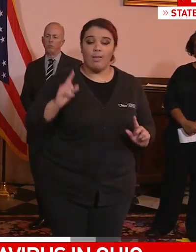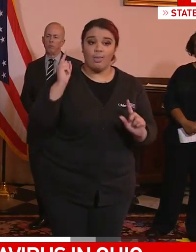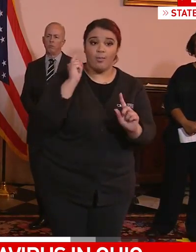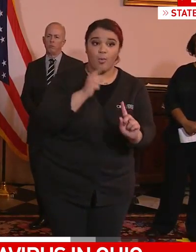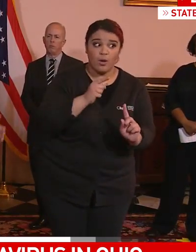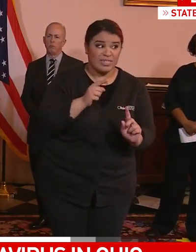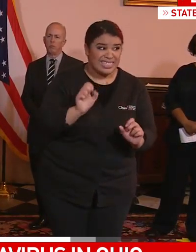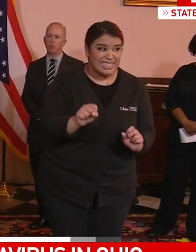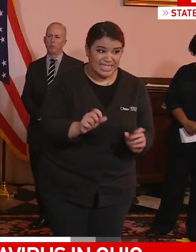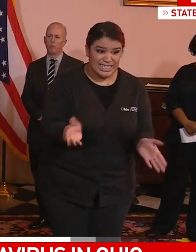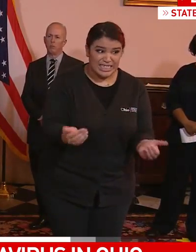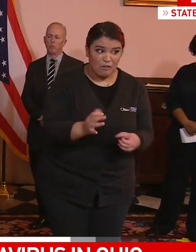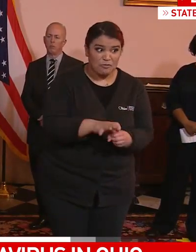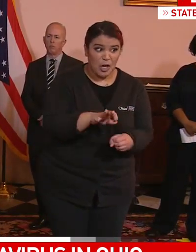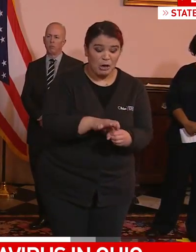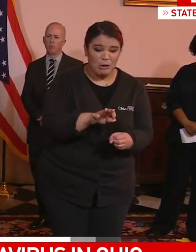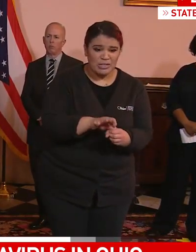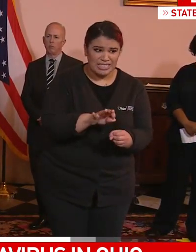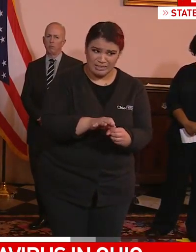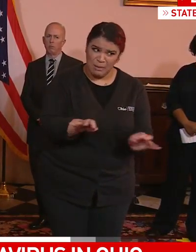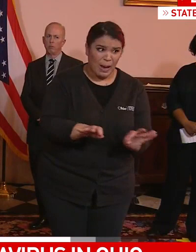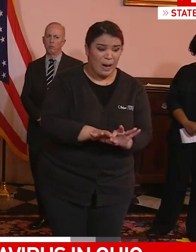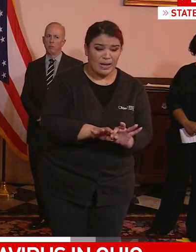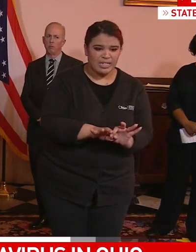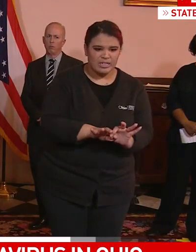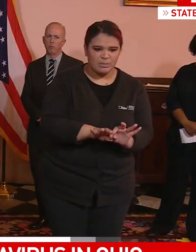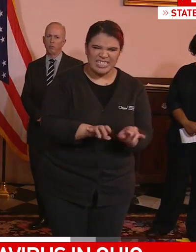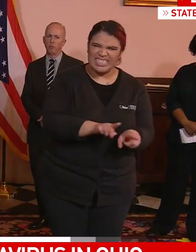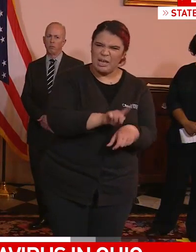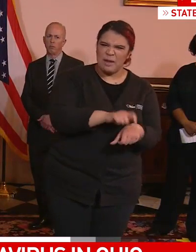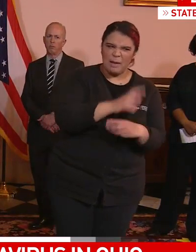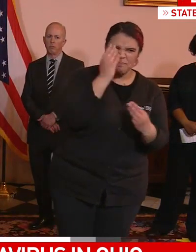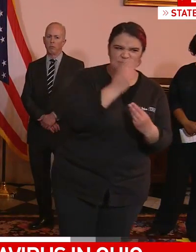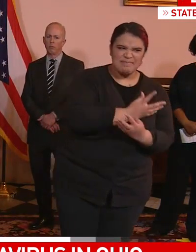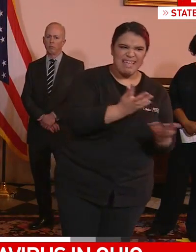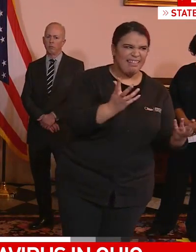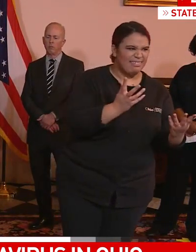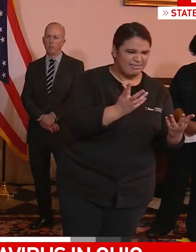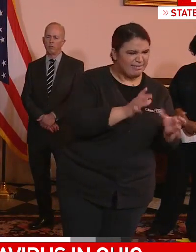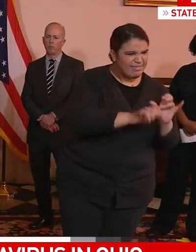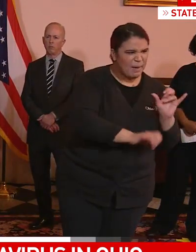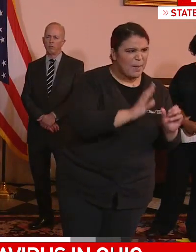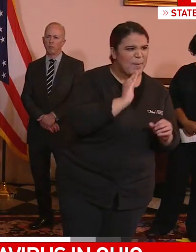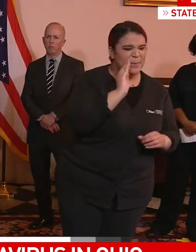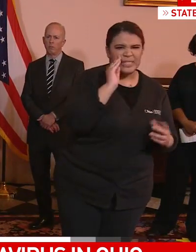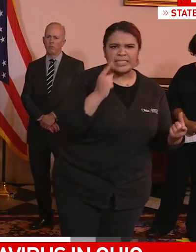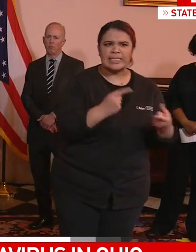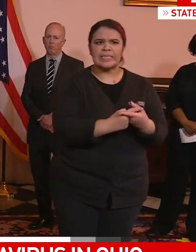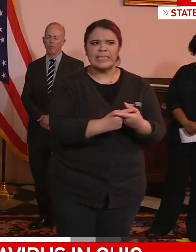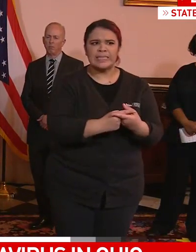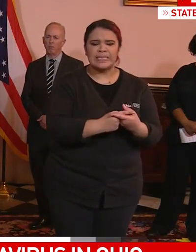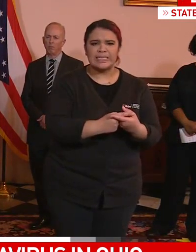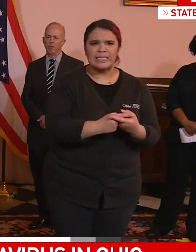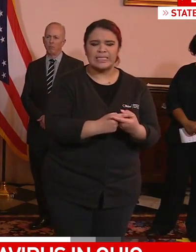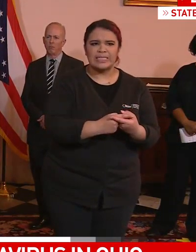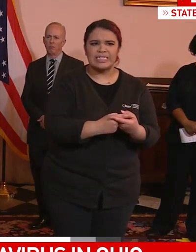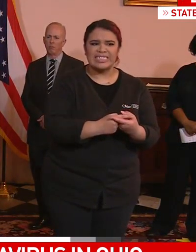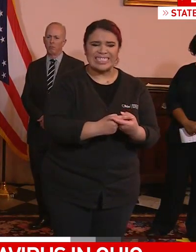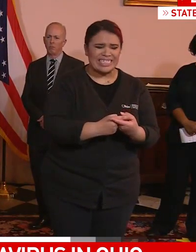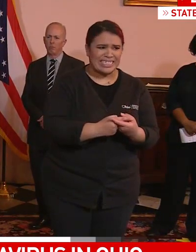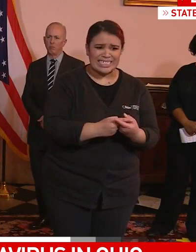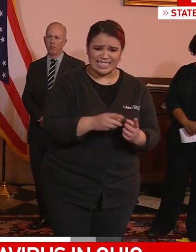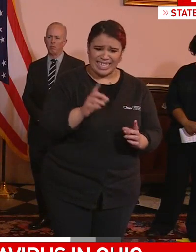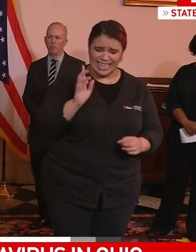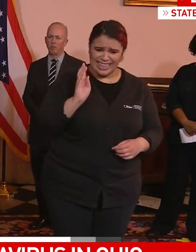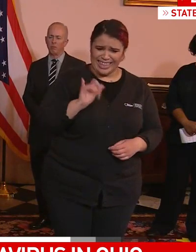time is, many people should be staying home. And so how do you put those two messages together? And we're sending mixed signals